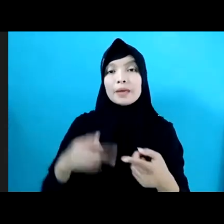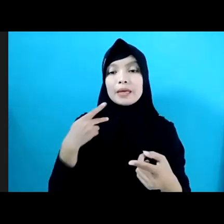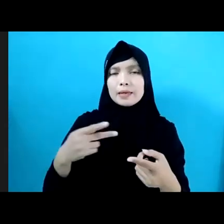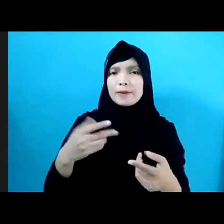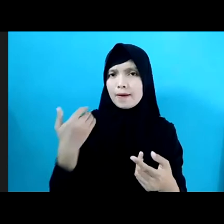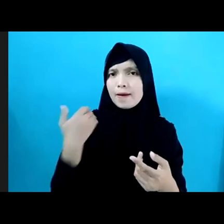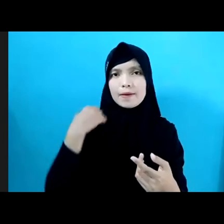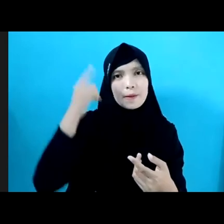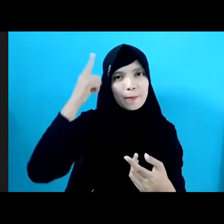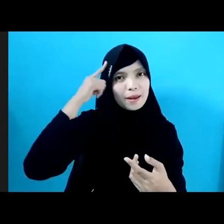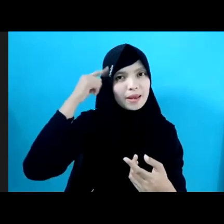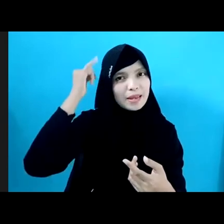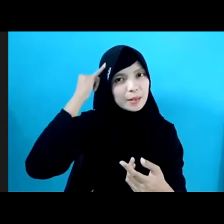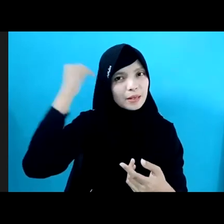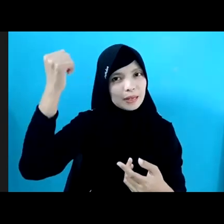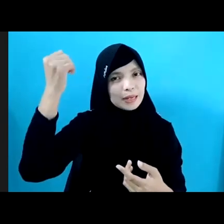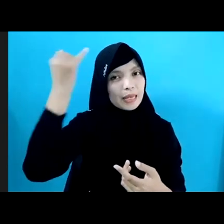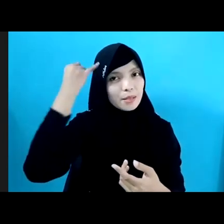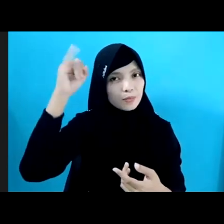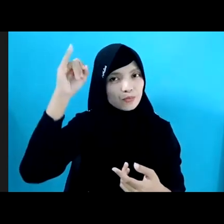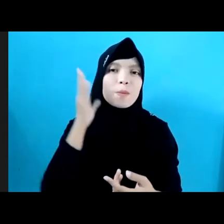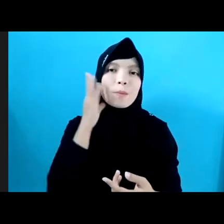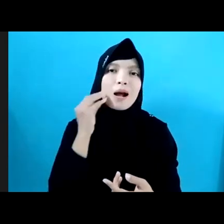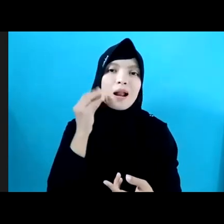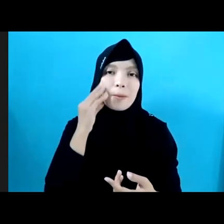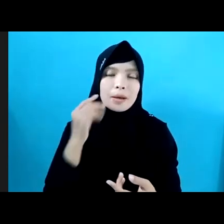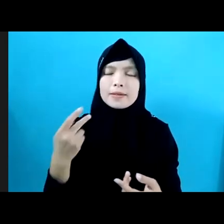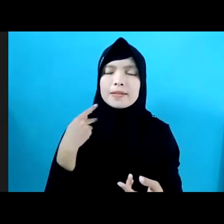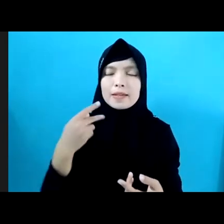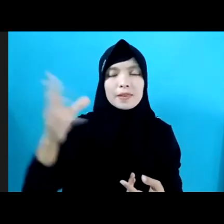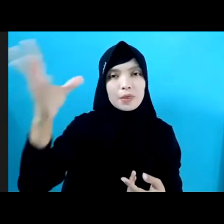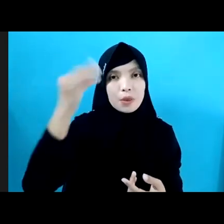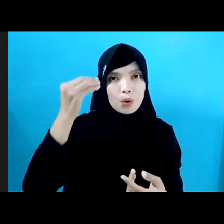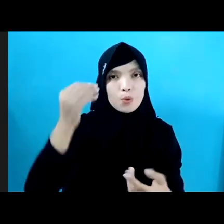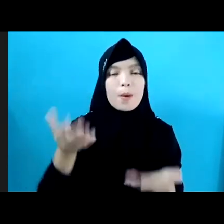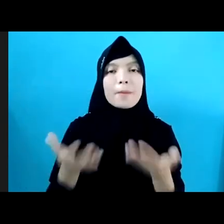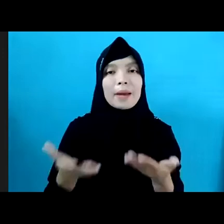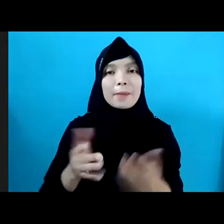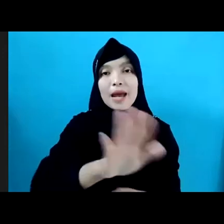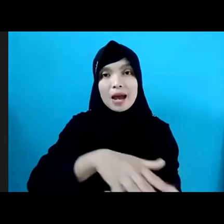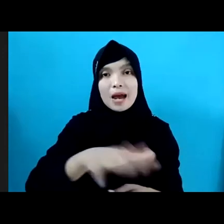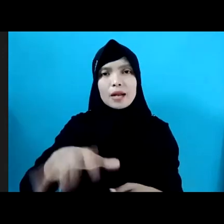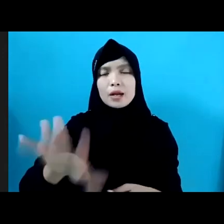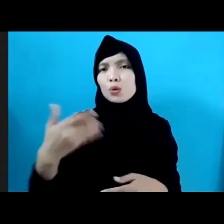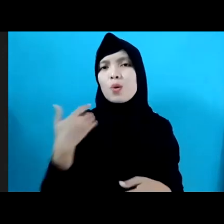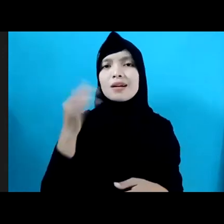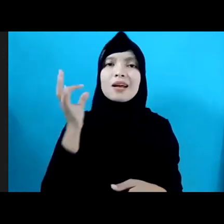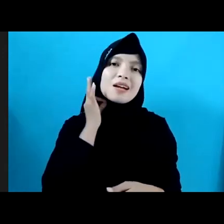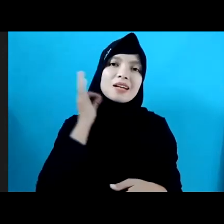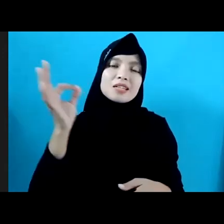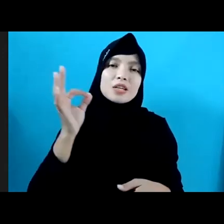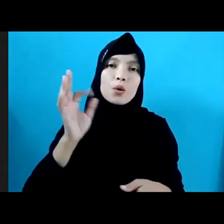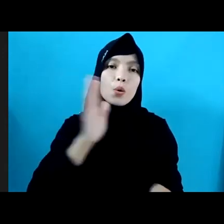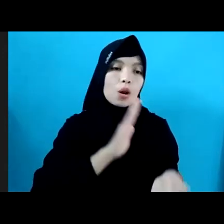Children Are Both Online And Offline And It's The Same Strategies That Keep Children Safe